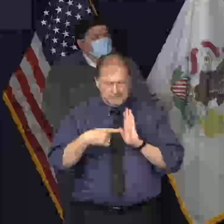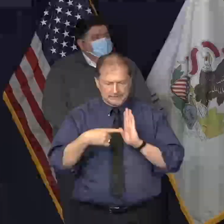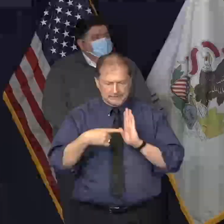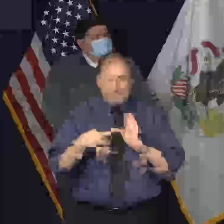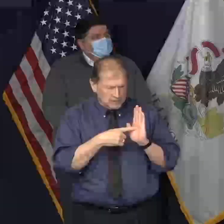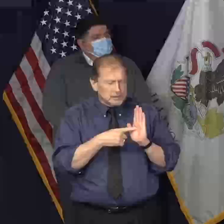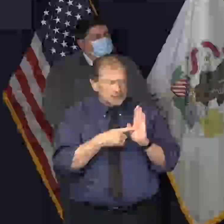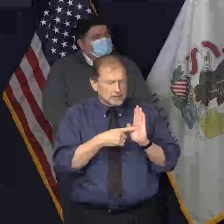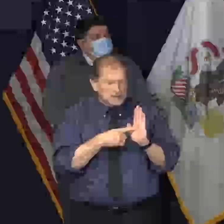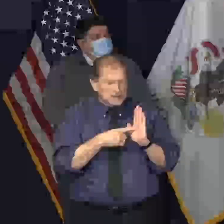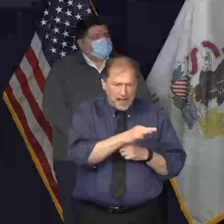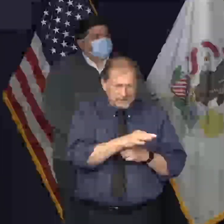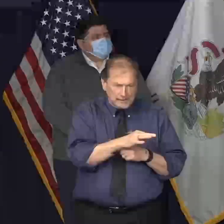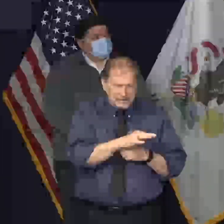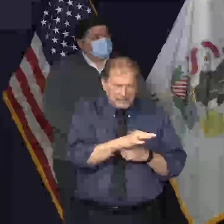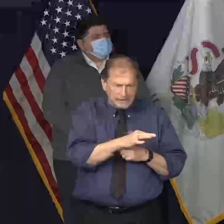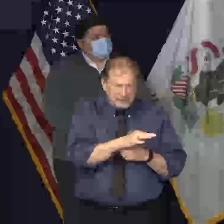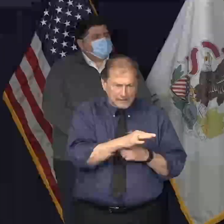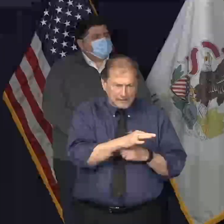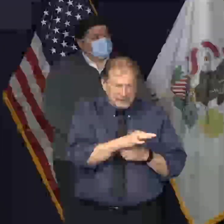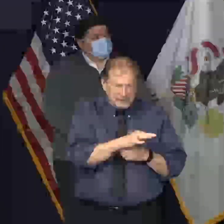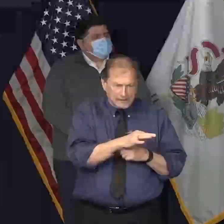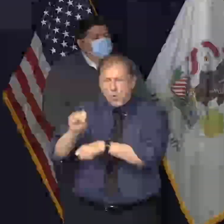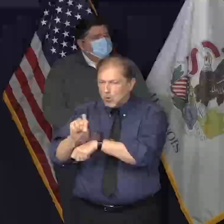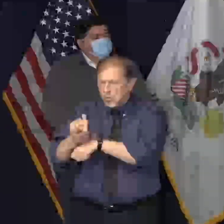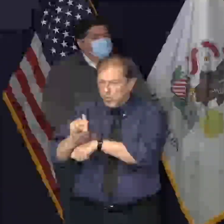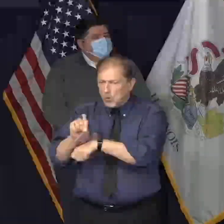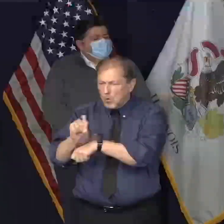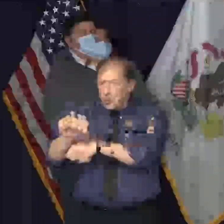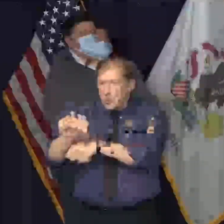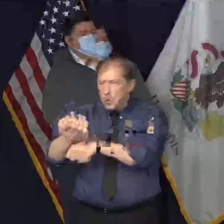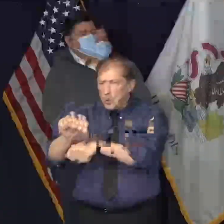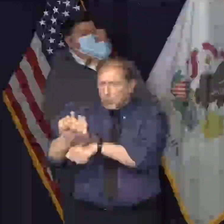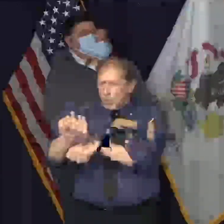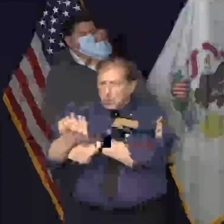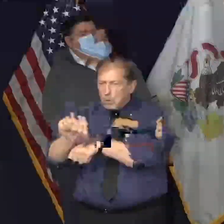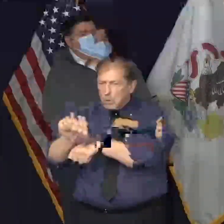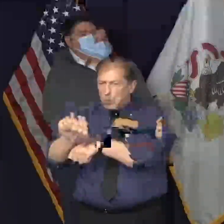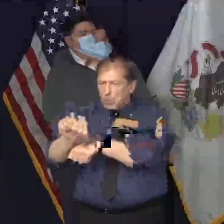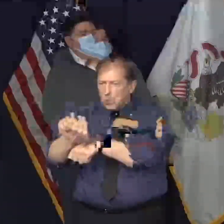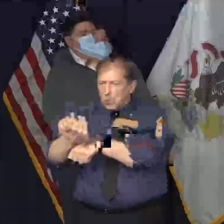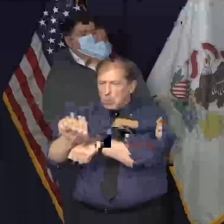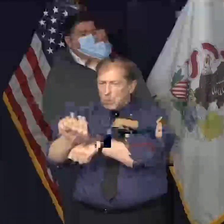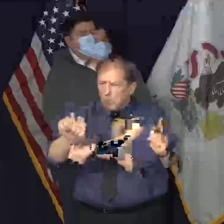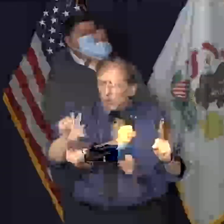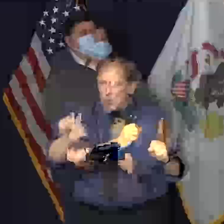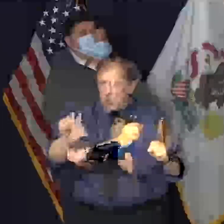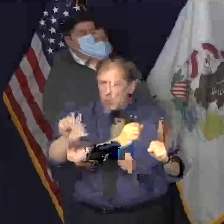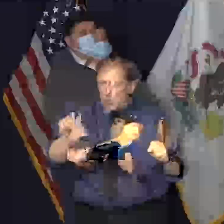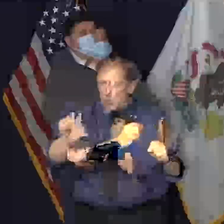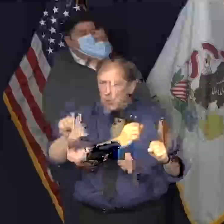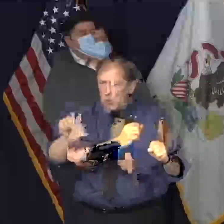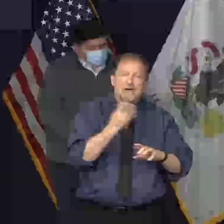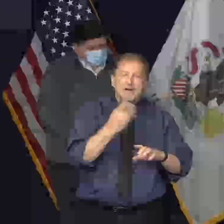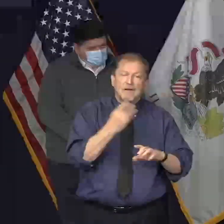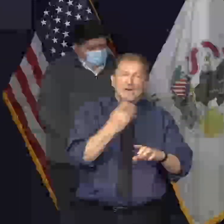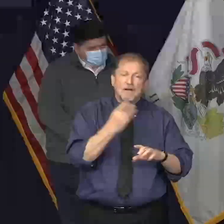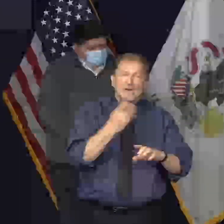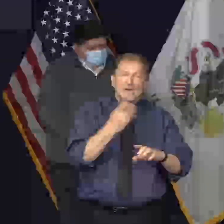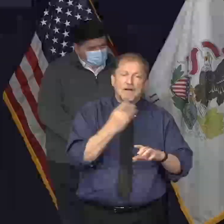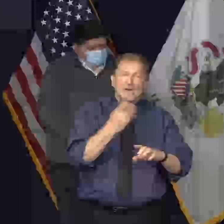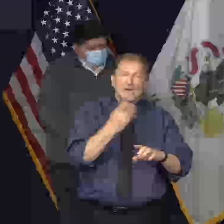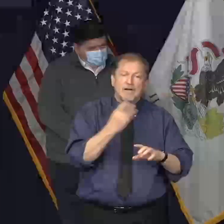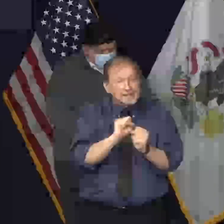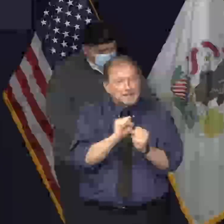seek medical attention immediately for your own safety and for that of your coworkers and family. There are more community